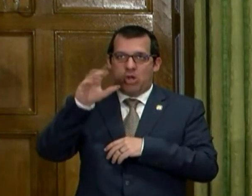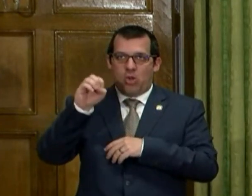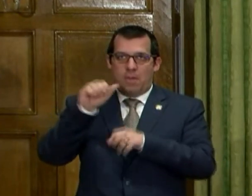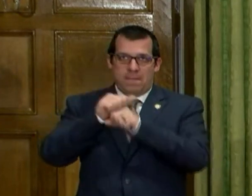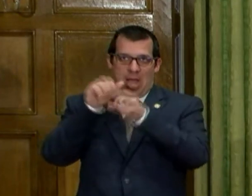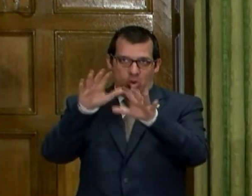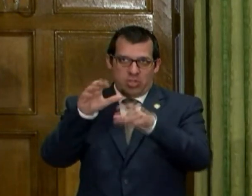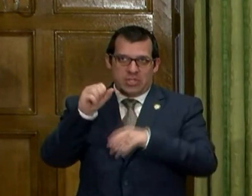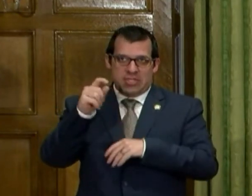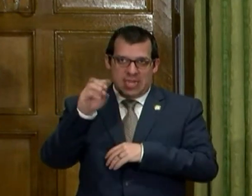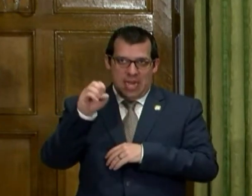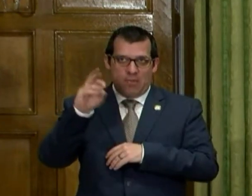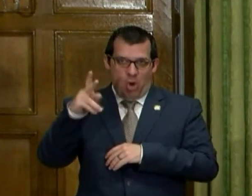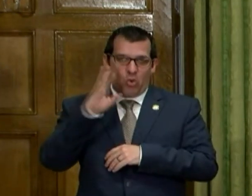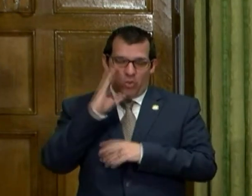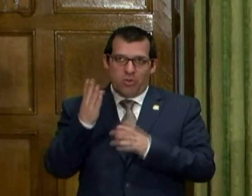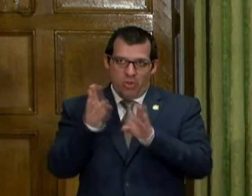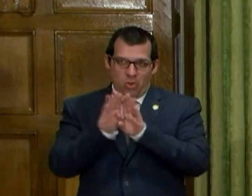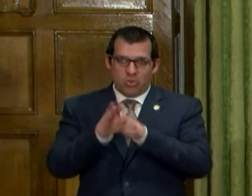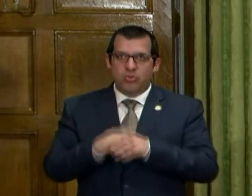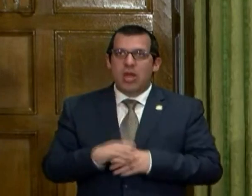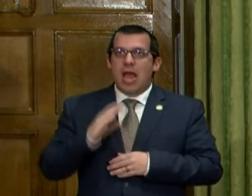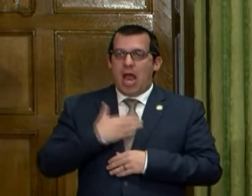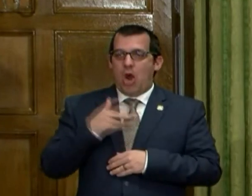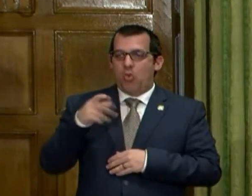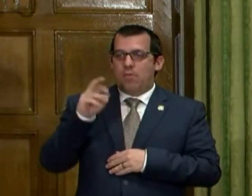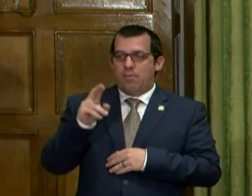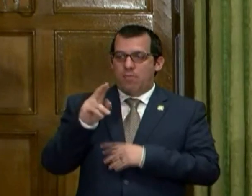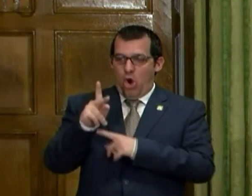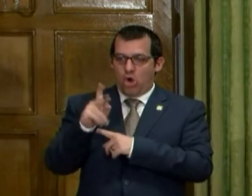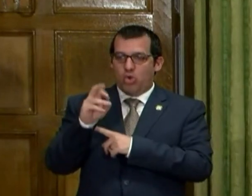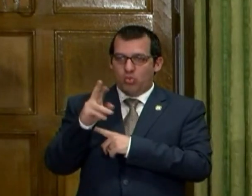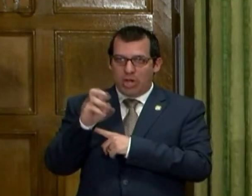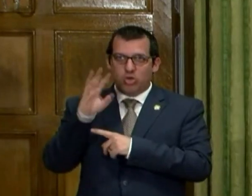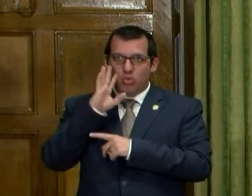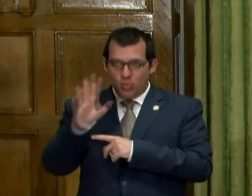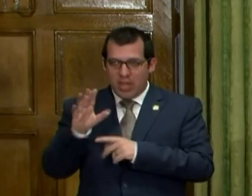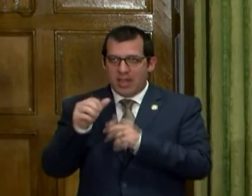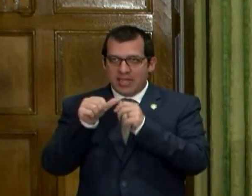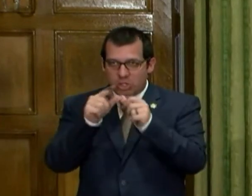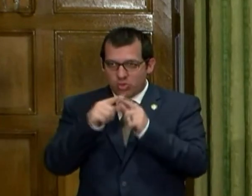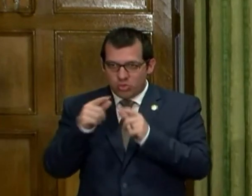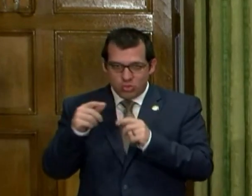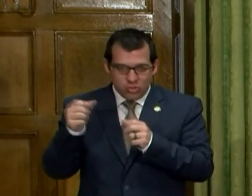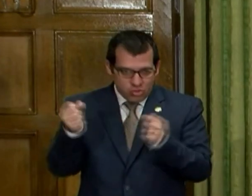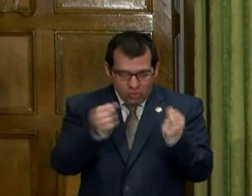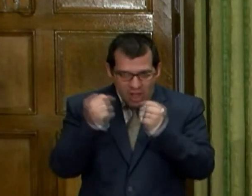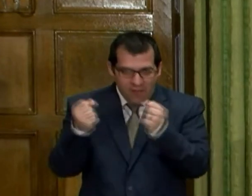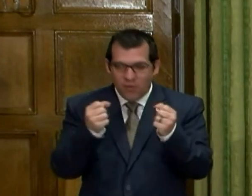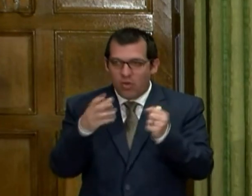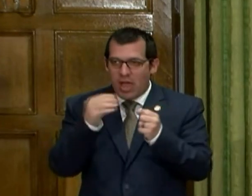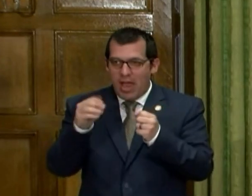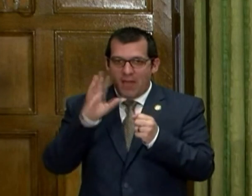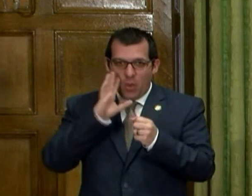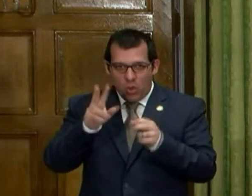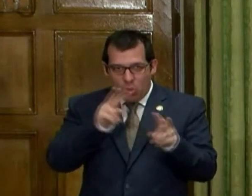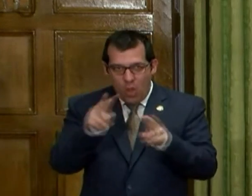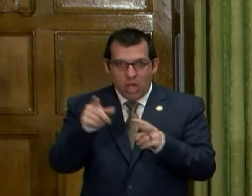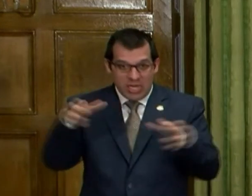Park. Our park rangers will travel throughout state parks and work to disperse